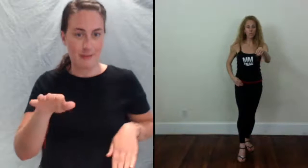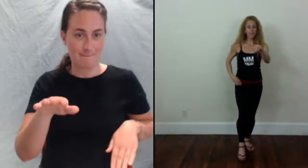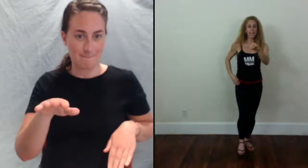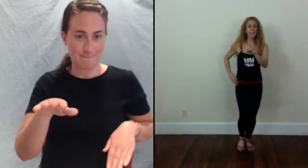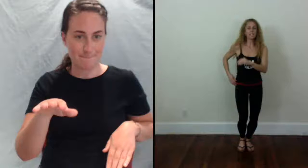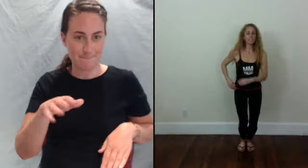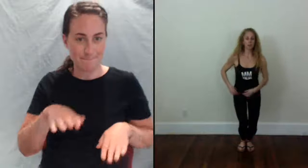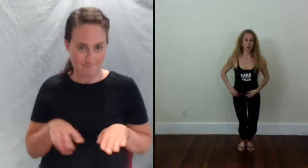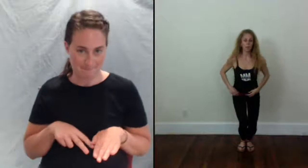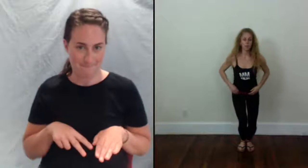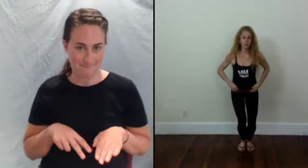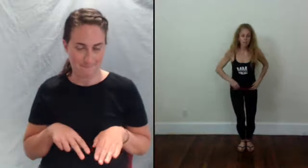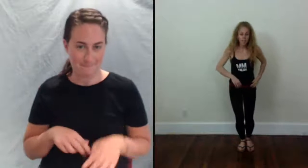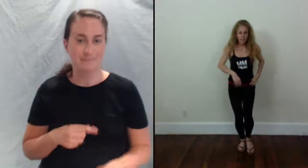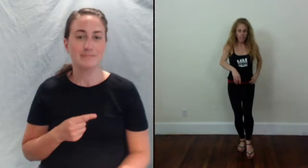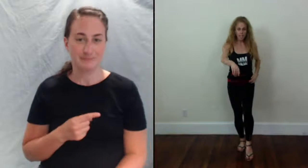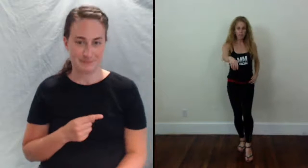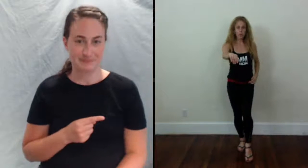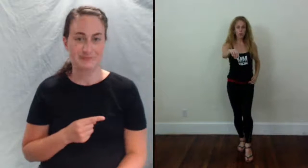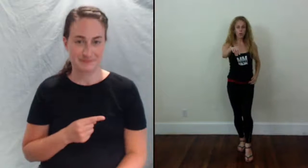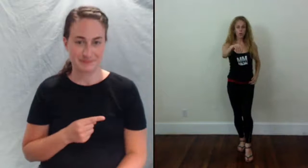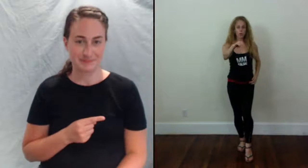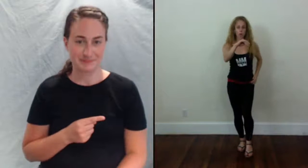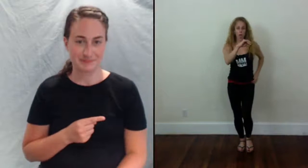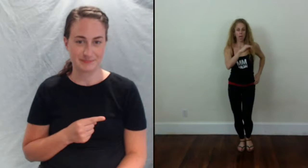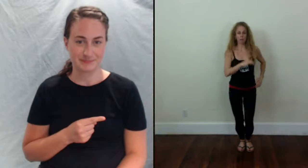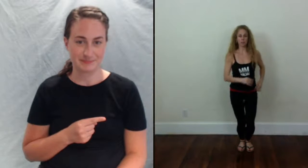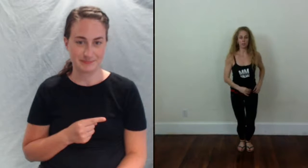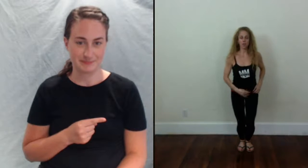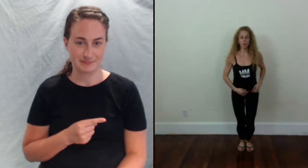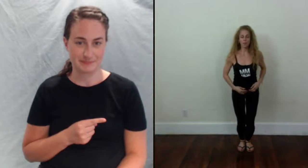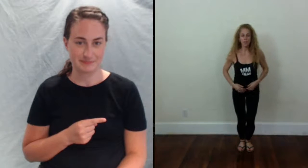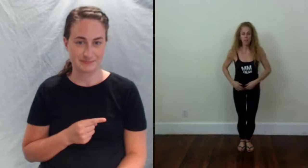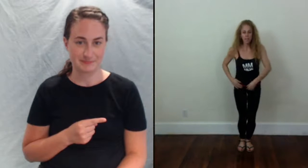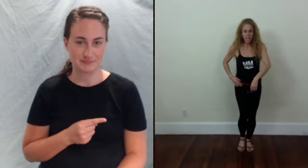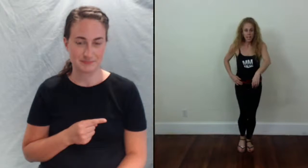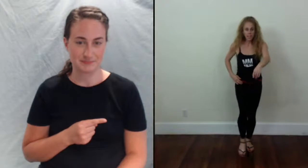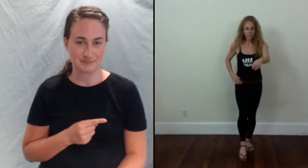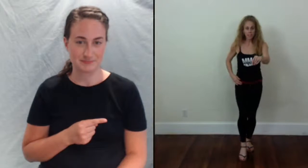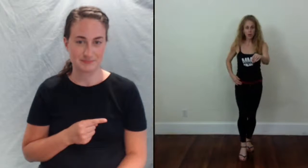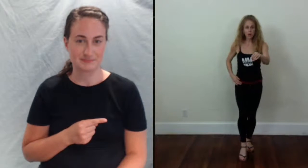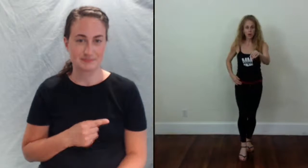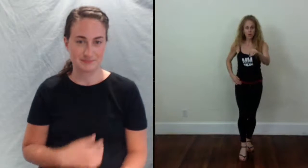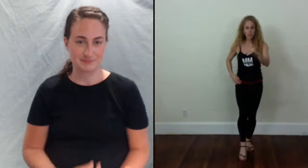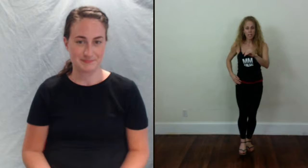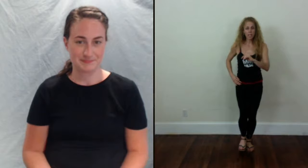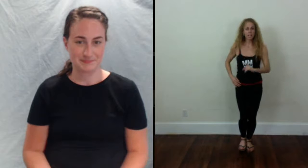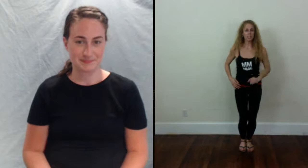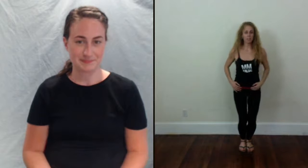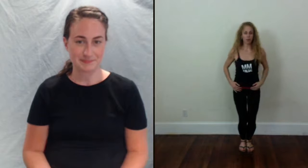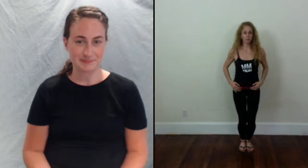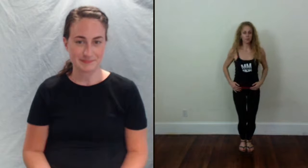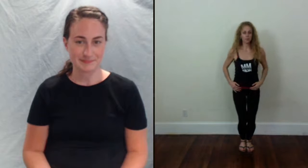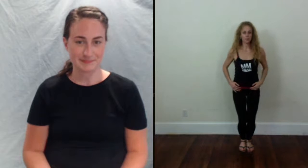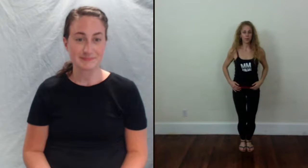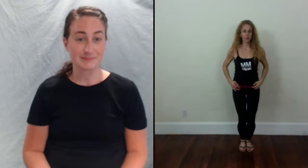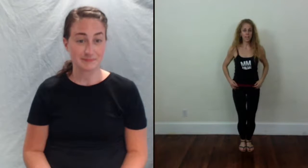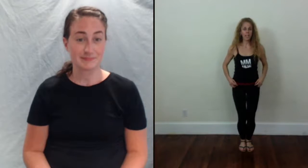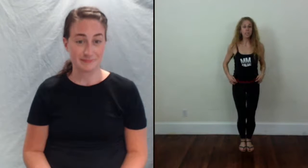Toe and drop, and toe and drop, and toe and